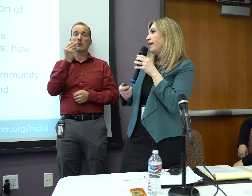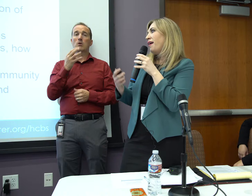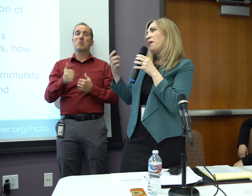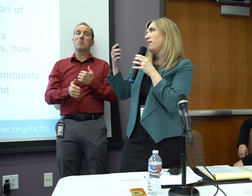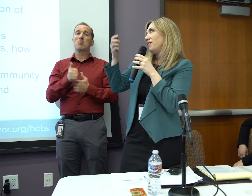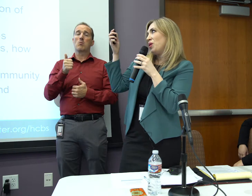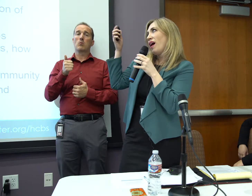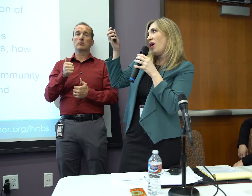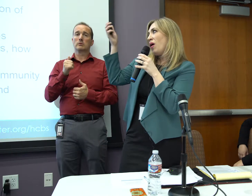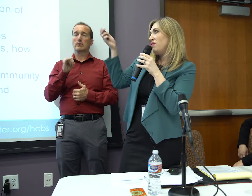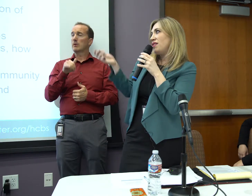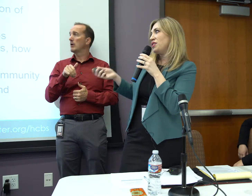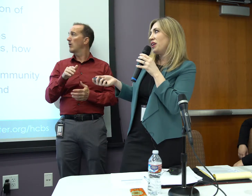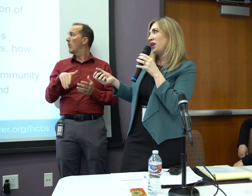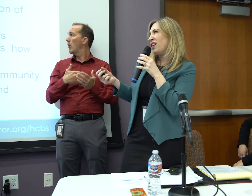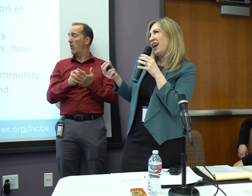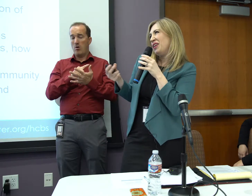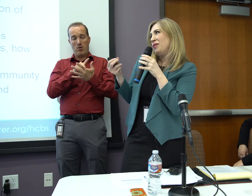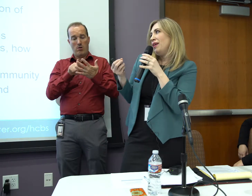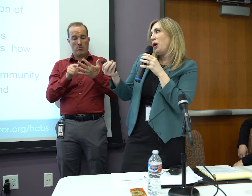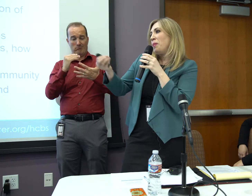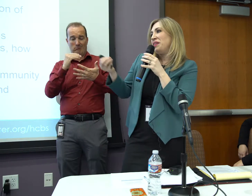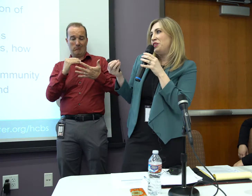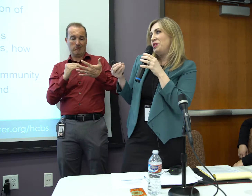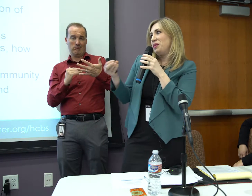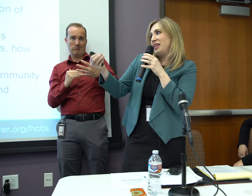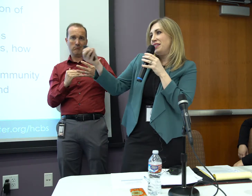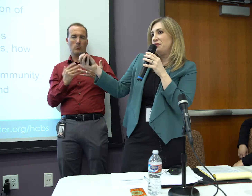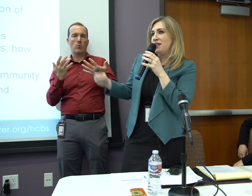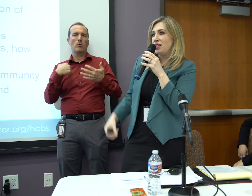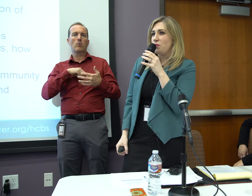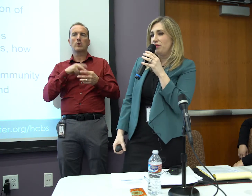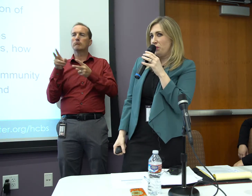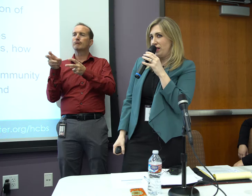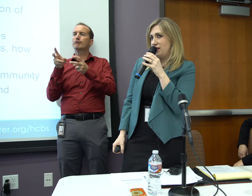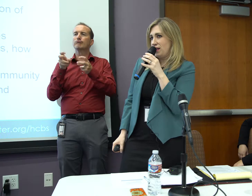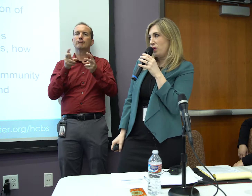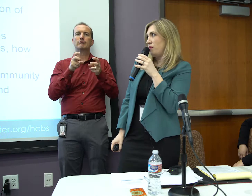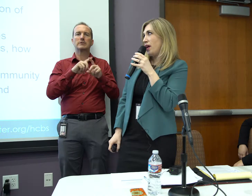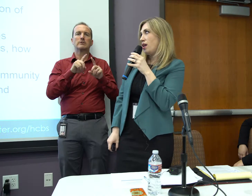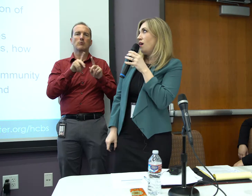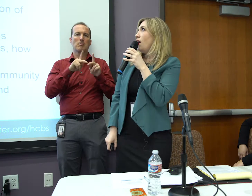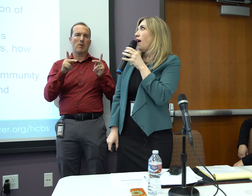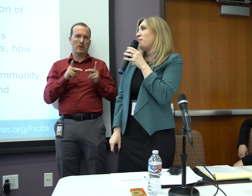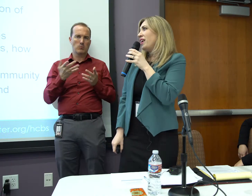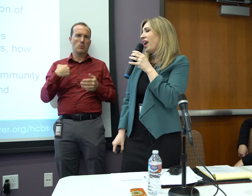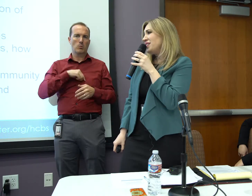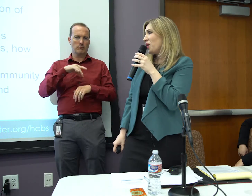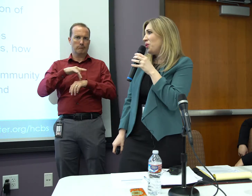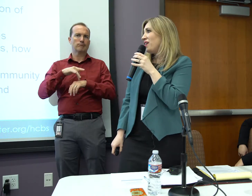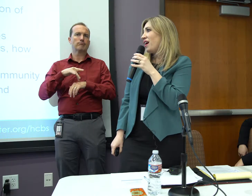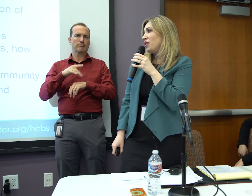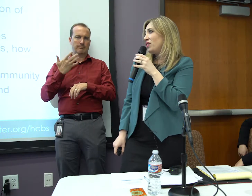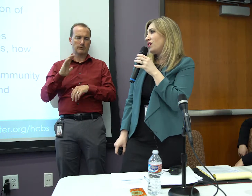part, all of the things on here are kind of compilations. We've taken different things from different places that we've been. I